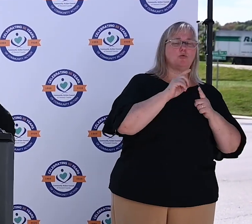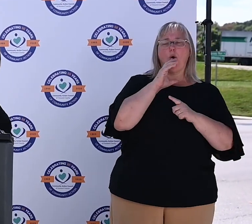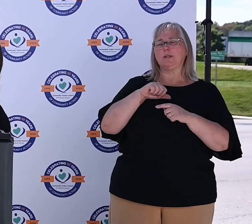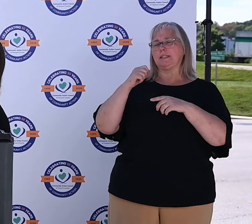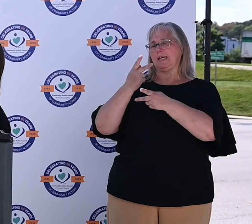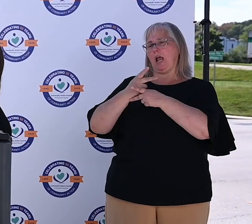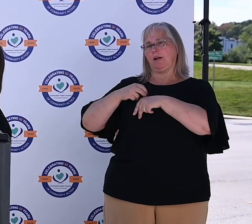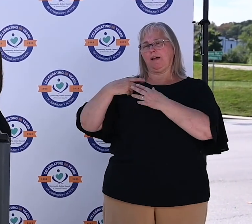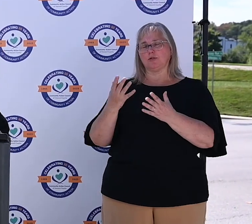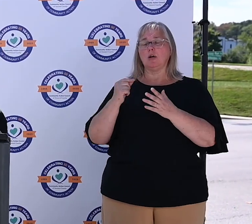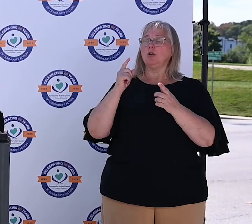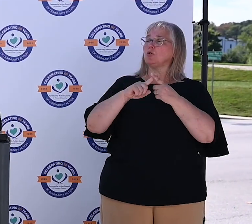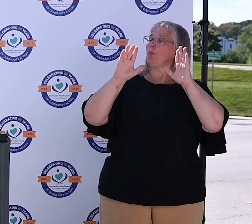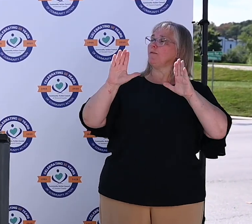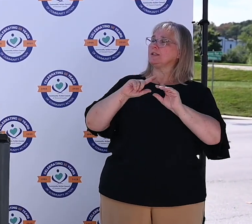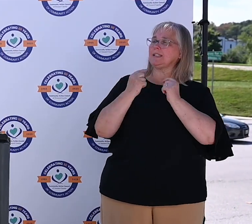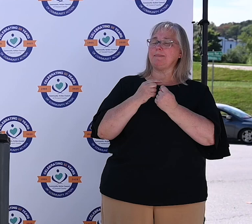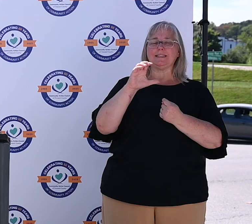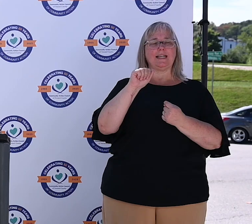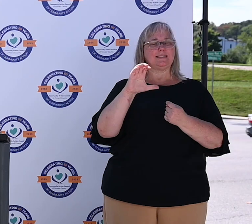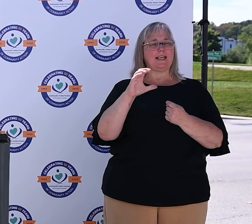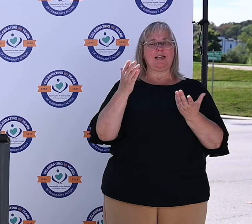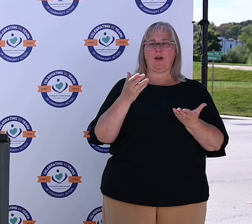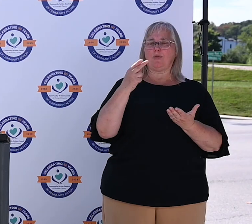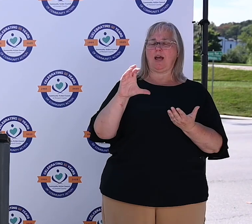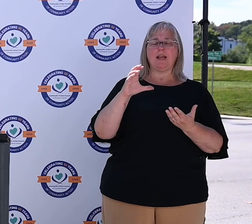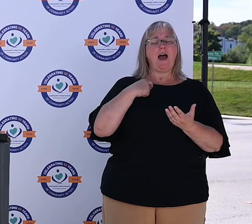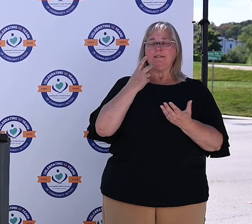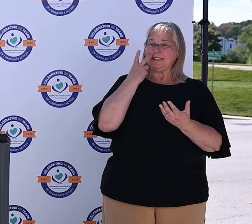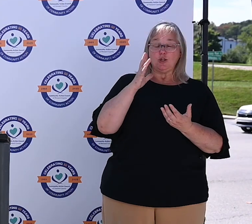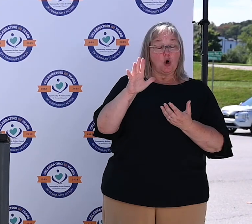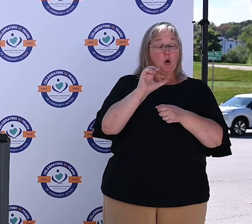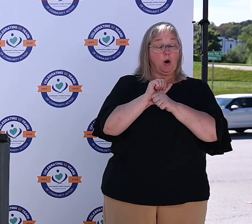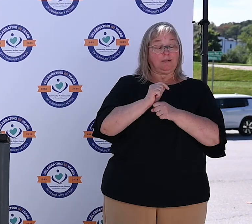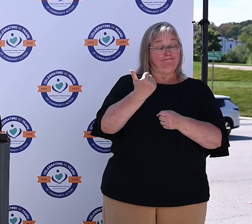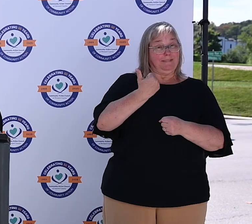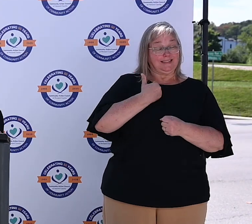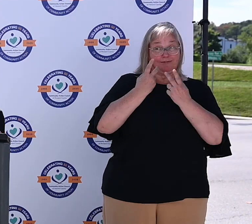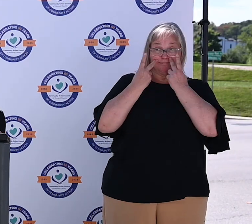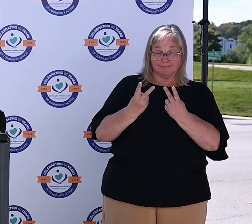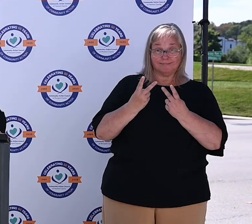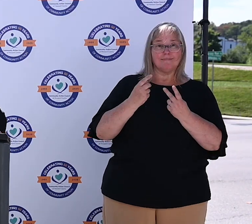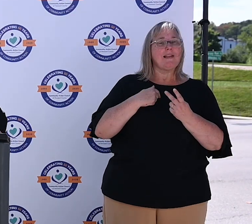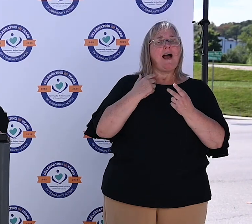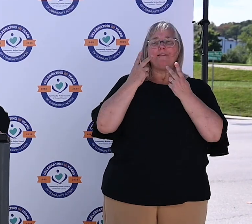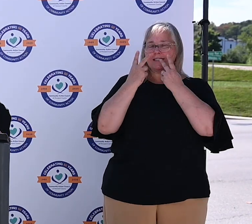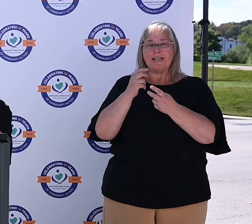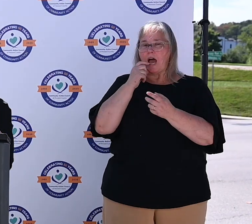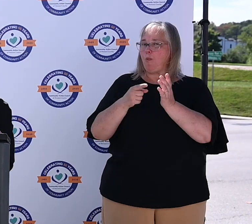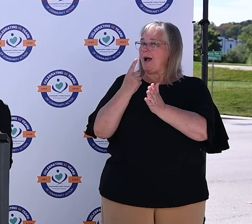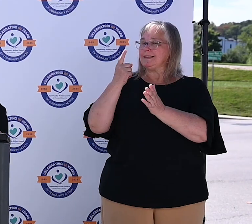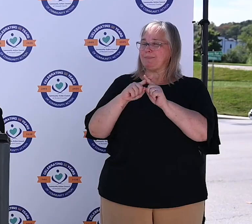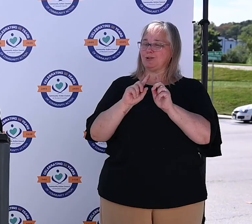the wonderful team at CAC of Howard County, I have seen your work firsthand, having visited not just once